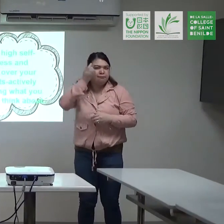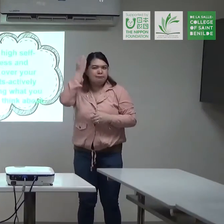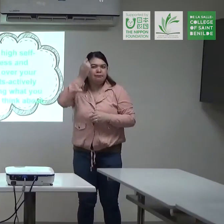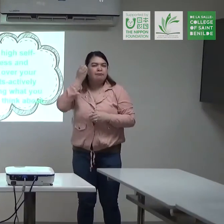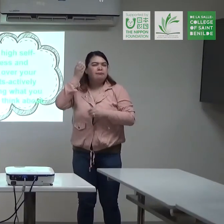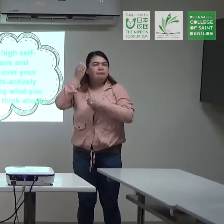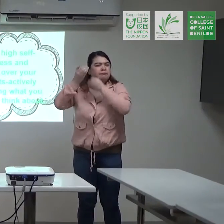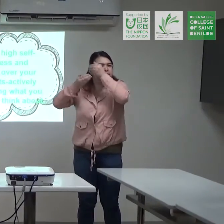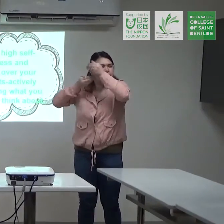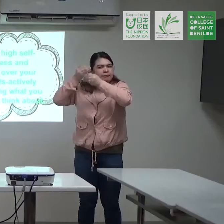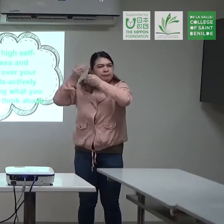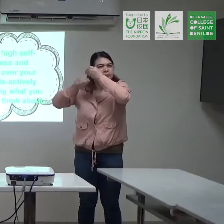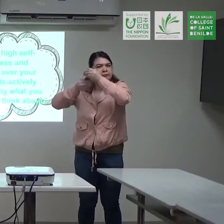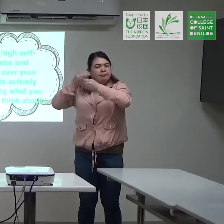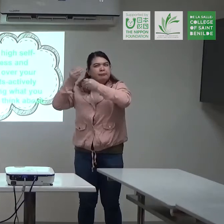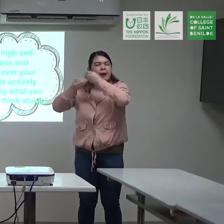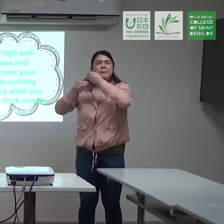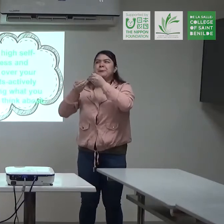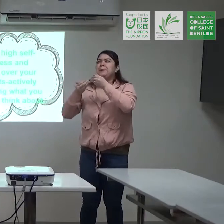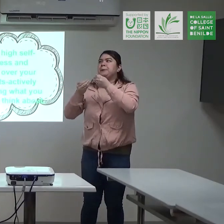very